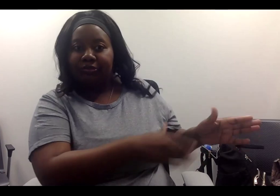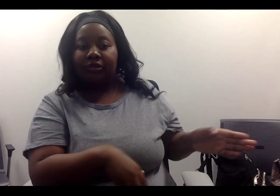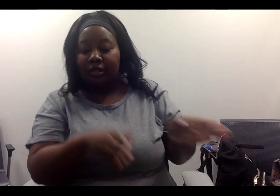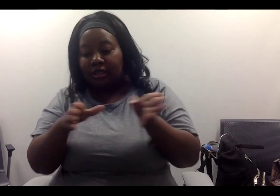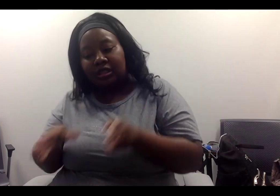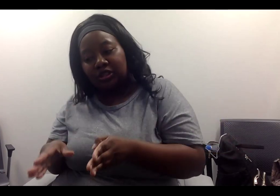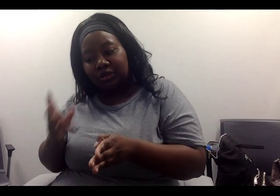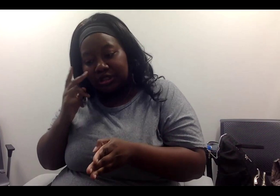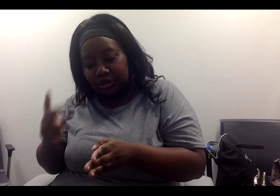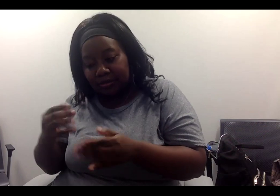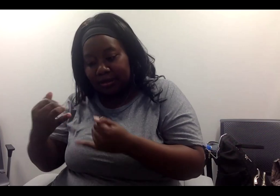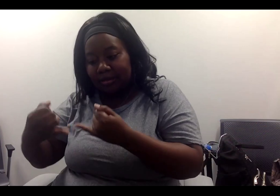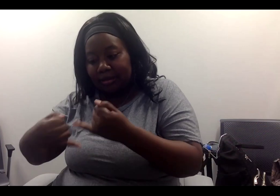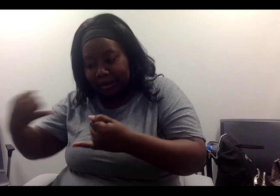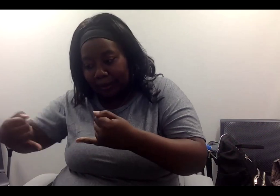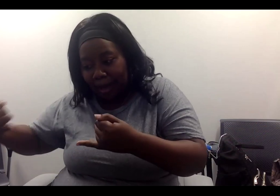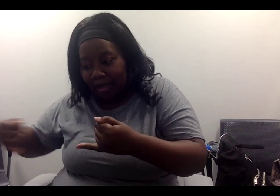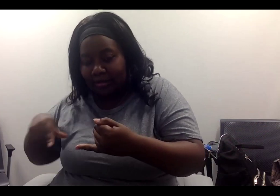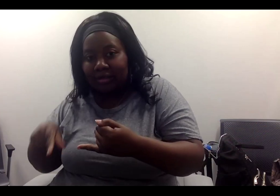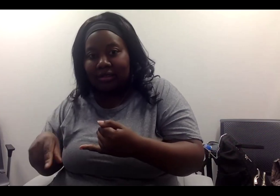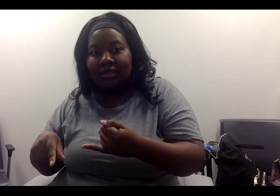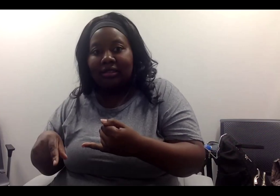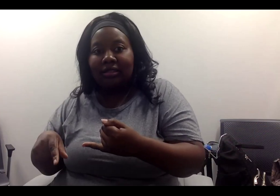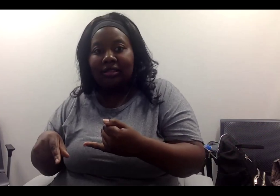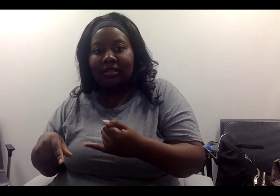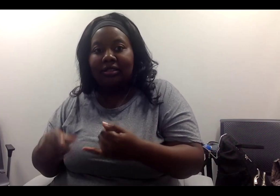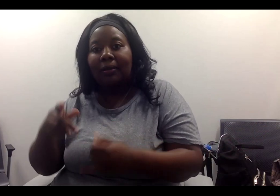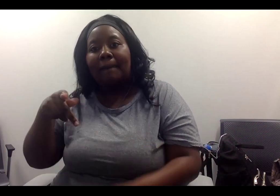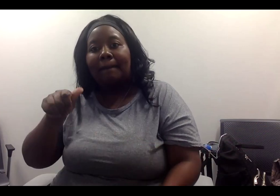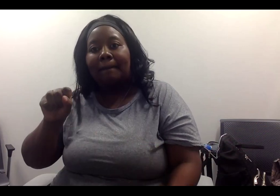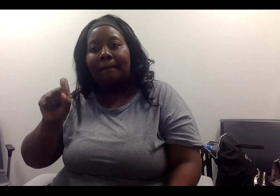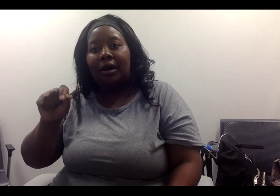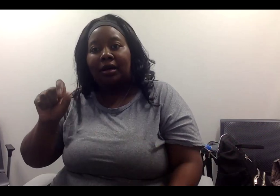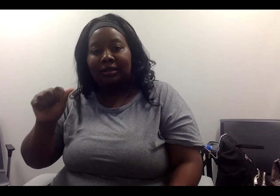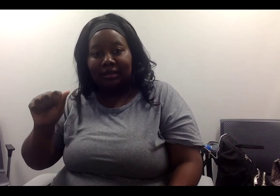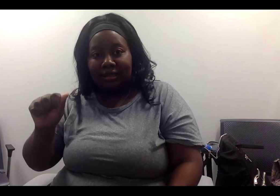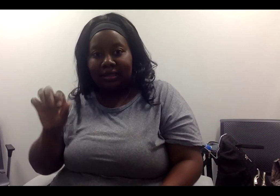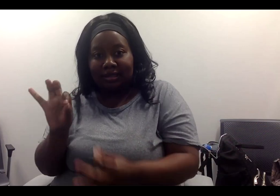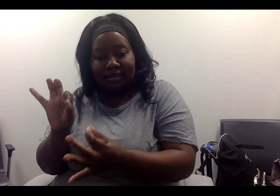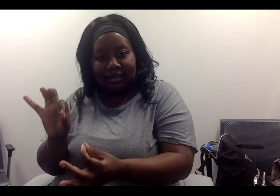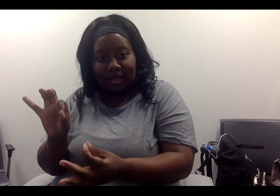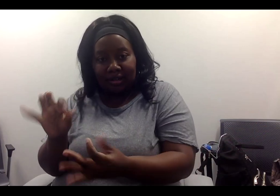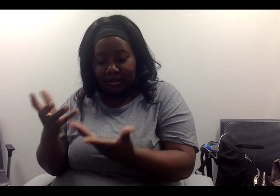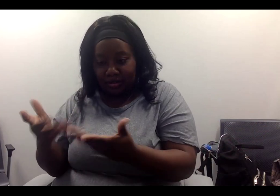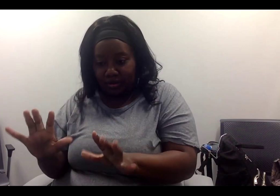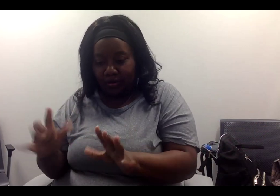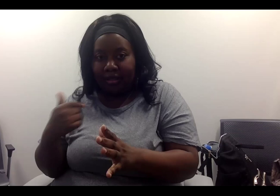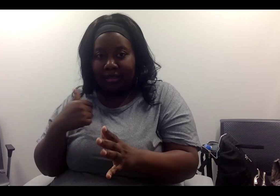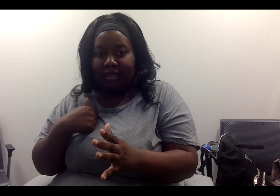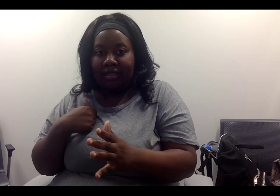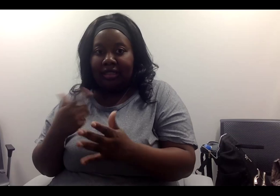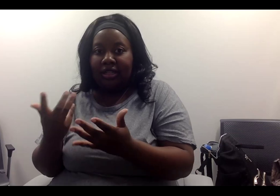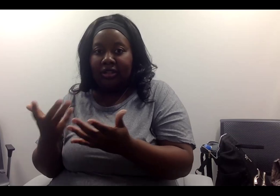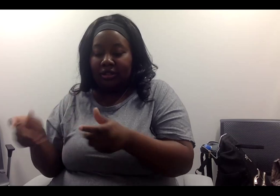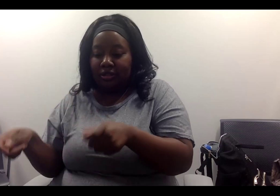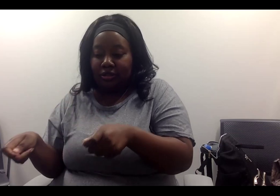back and check our pasta. And like I said, we'll cook 1 minute less than the package direction. And then what we'll do is drain those very, very well,